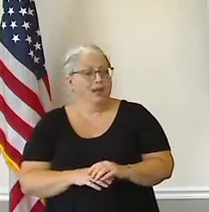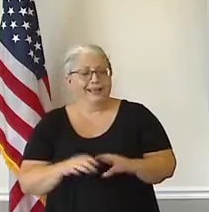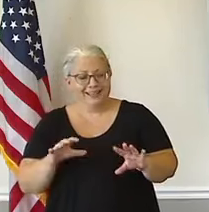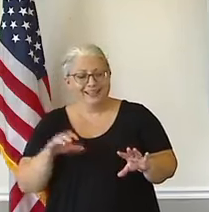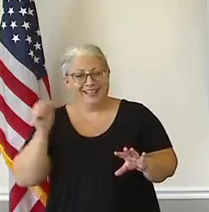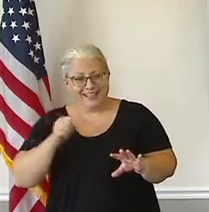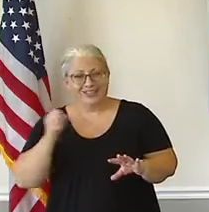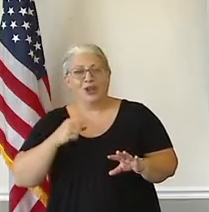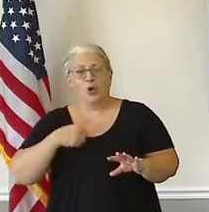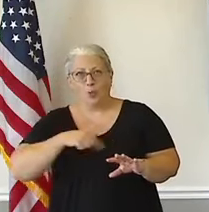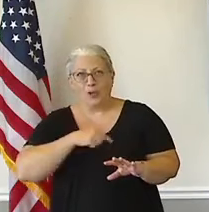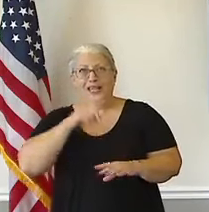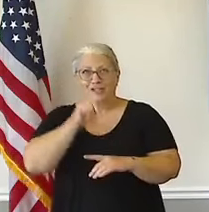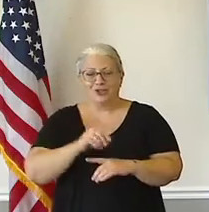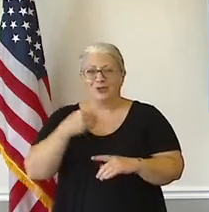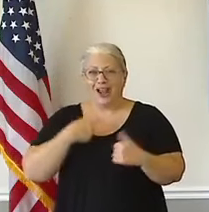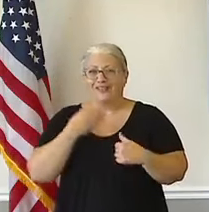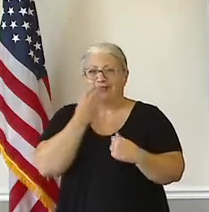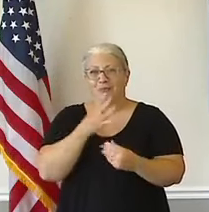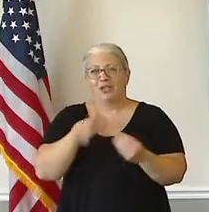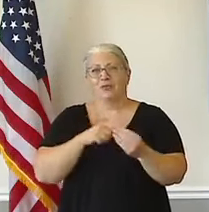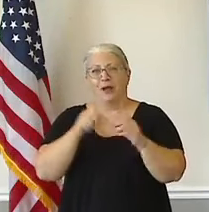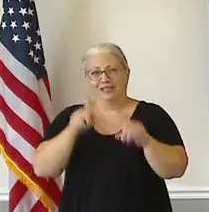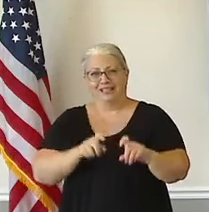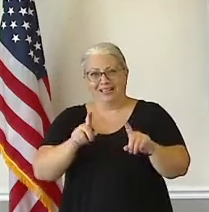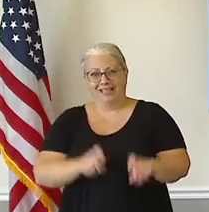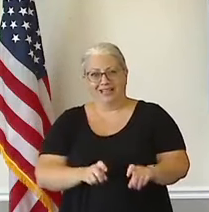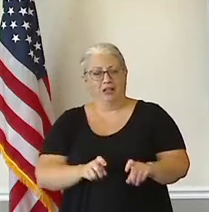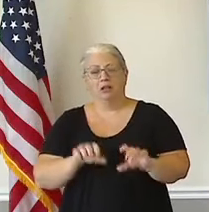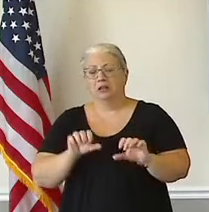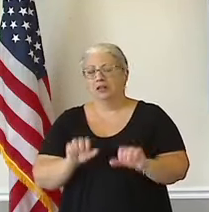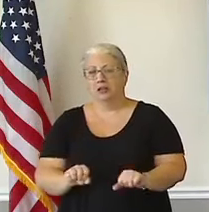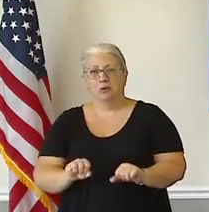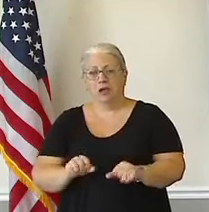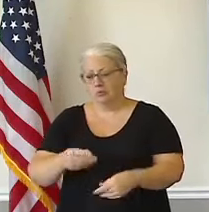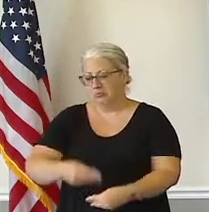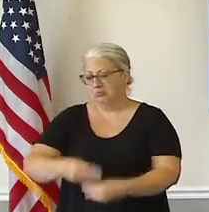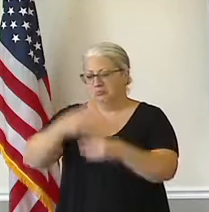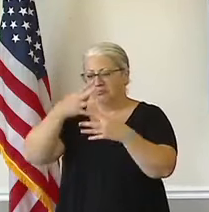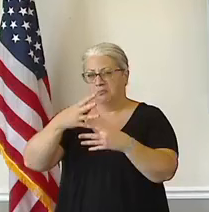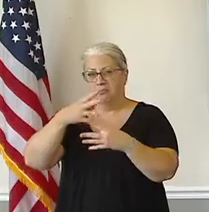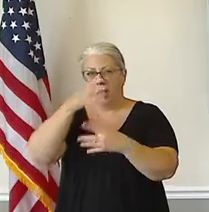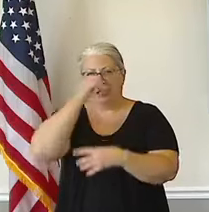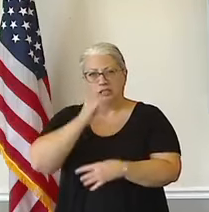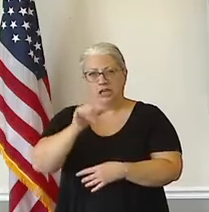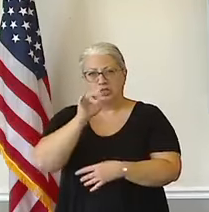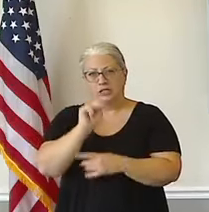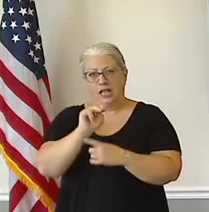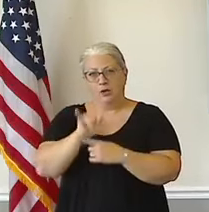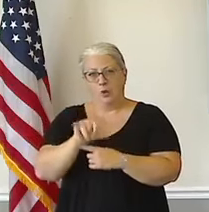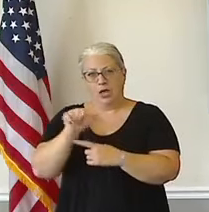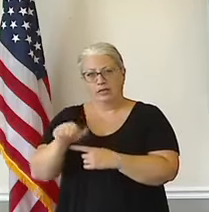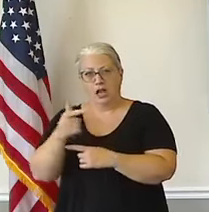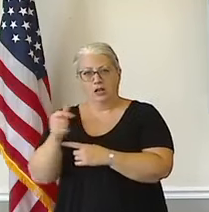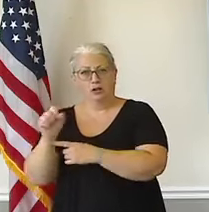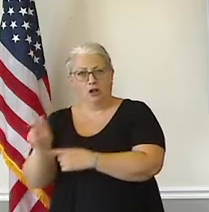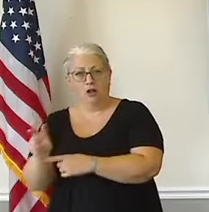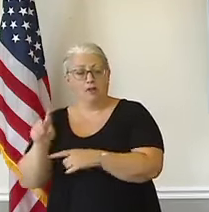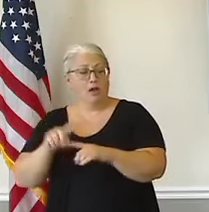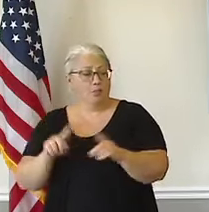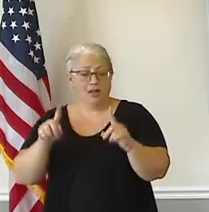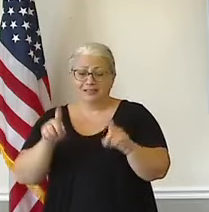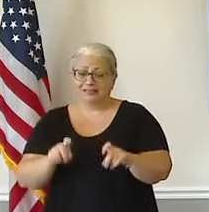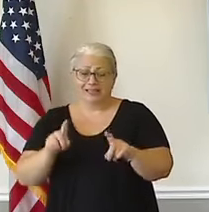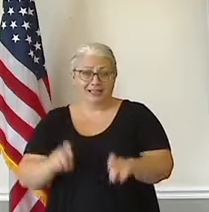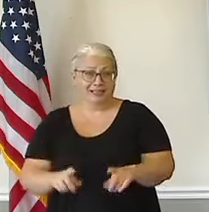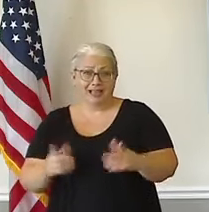some information about testing that you can find at DutchessNY.gov. But testing and access to testing, Andy, is pretty